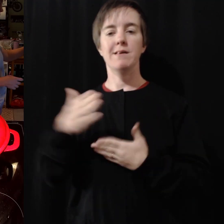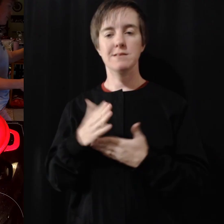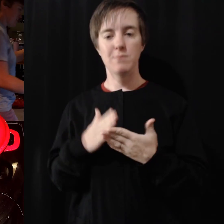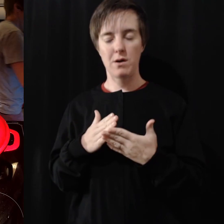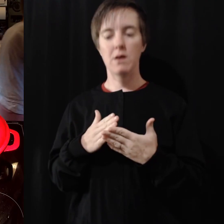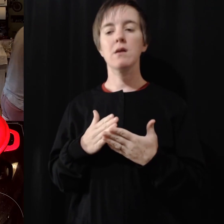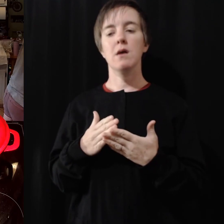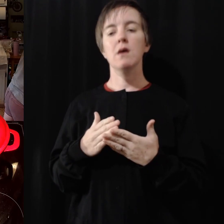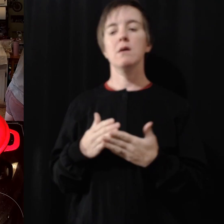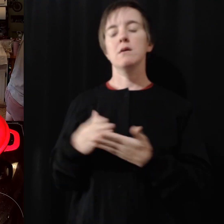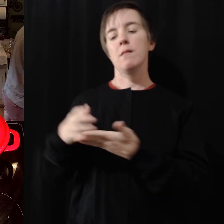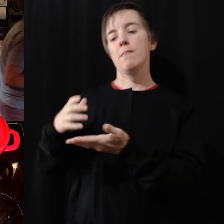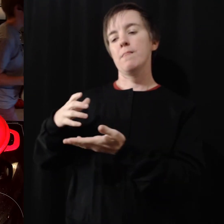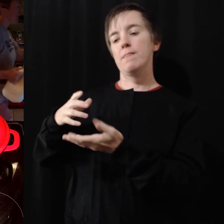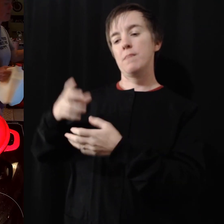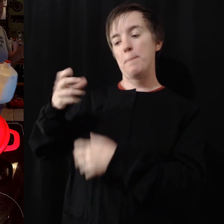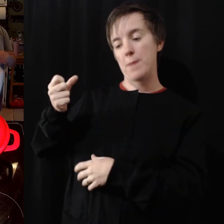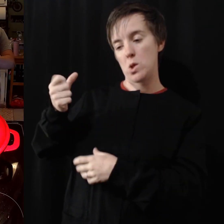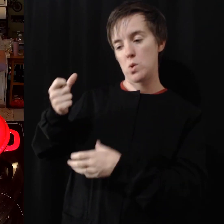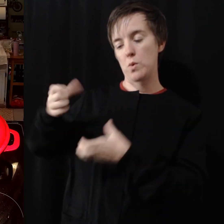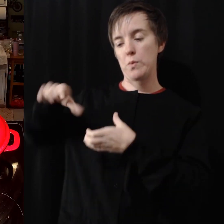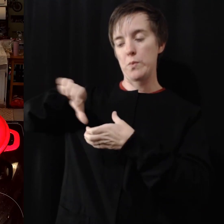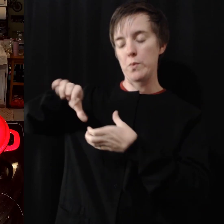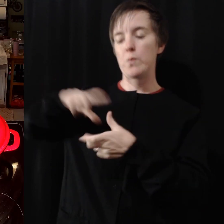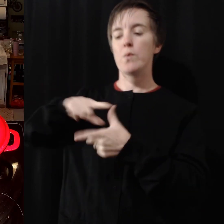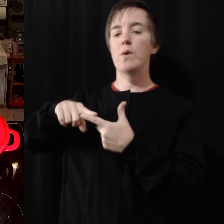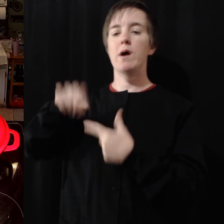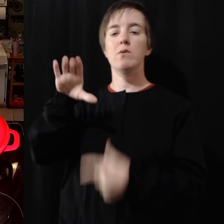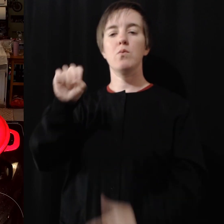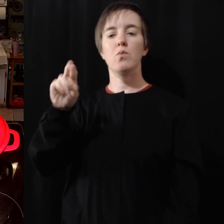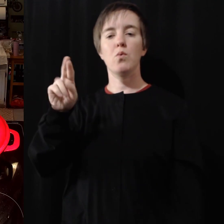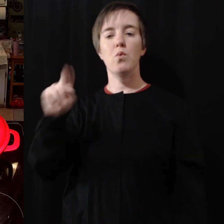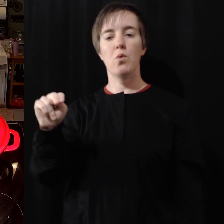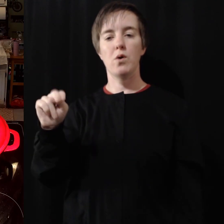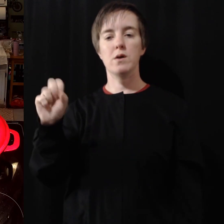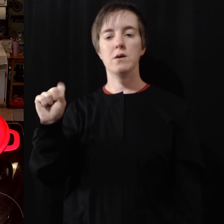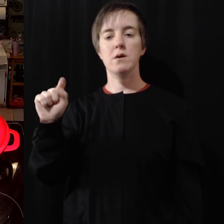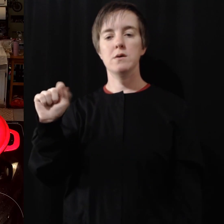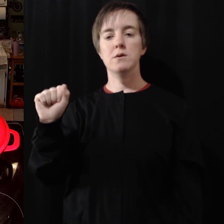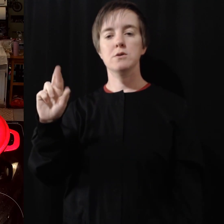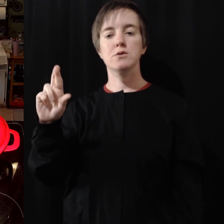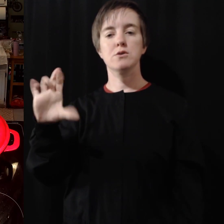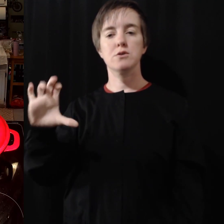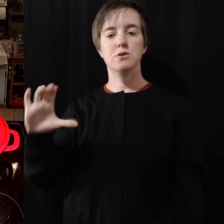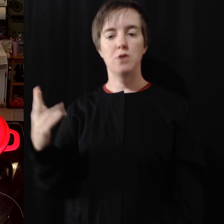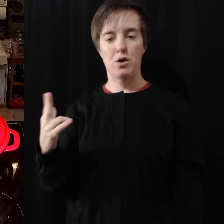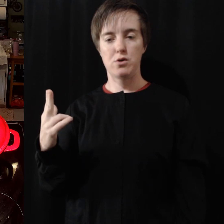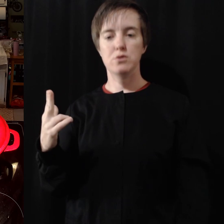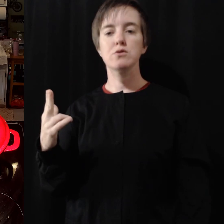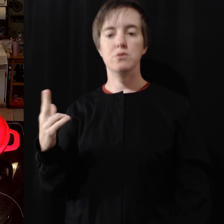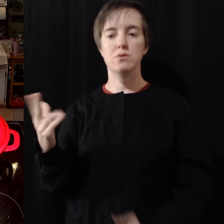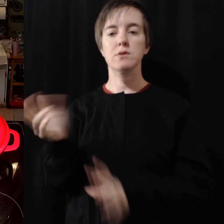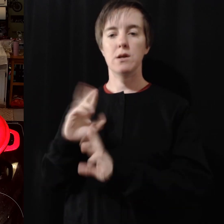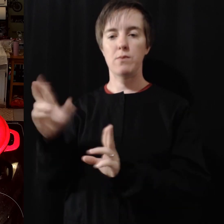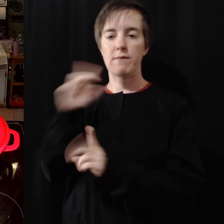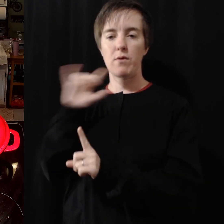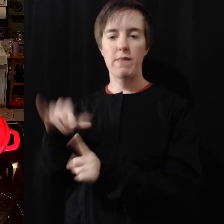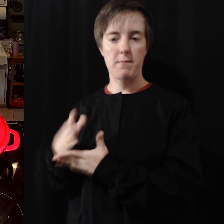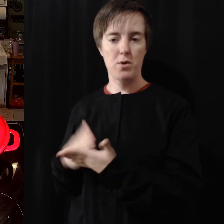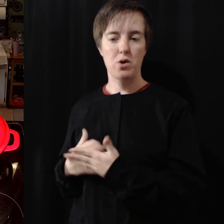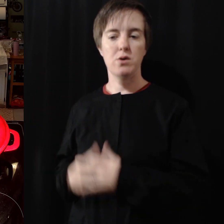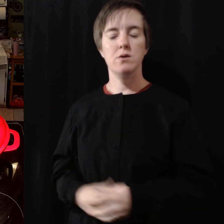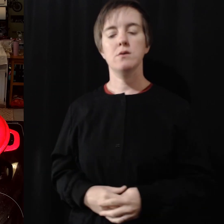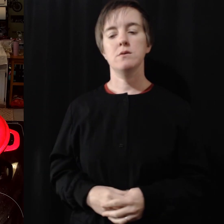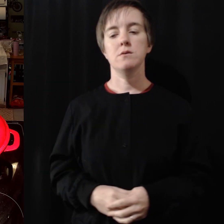I'm getting that milk and cornstarch set up. for when it's time to do that.